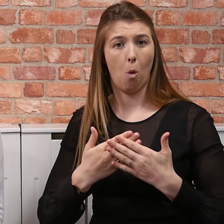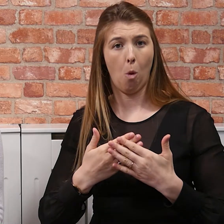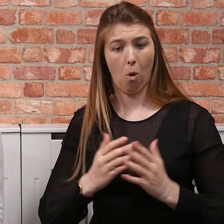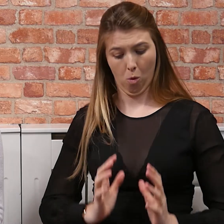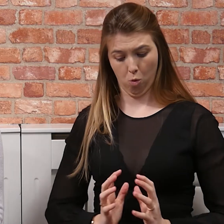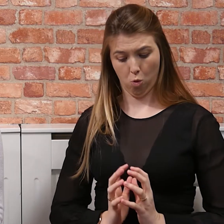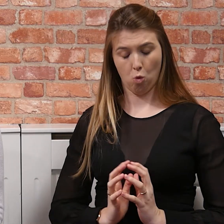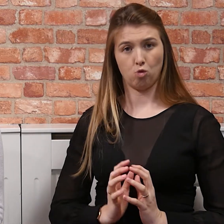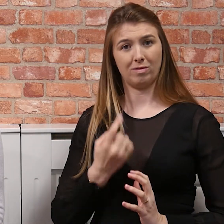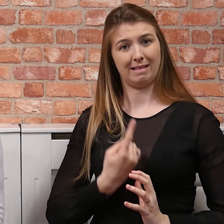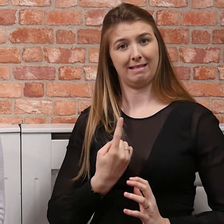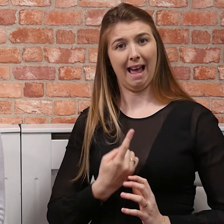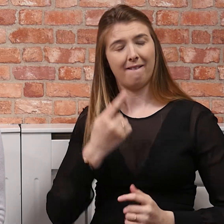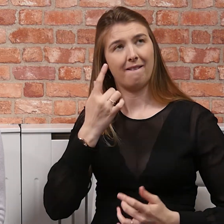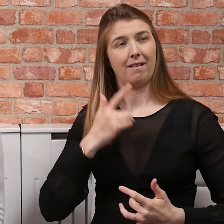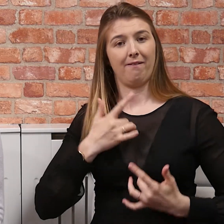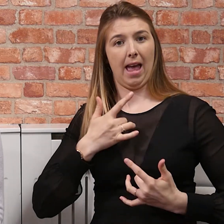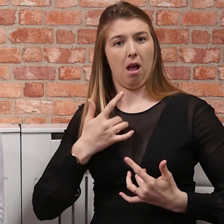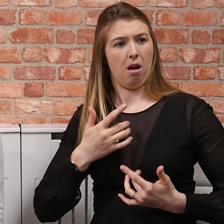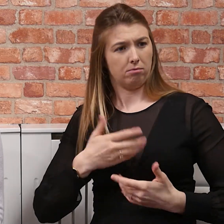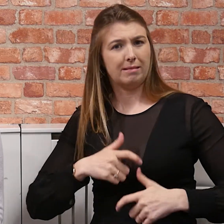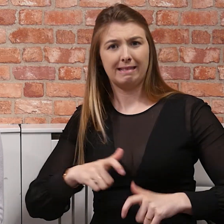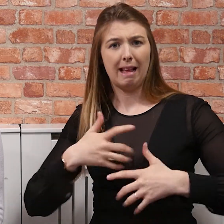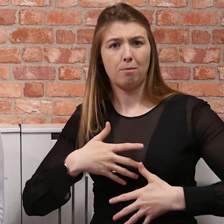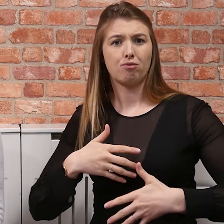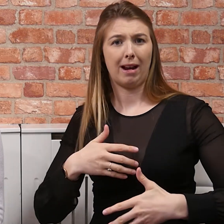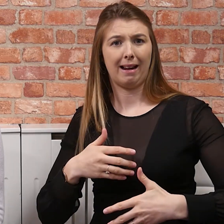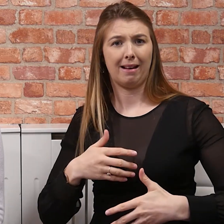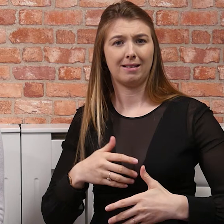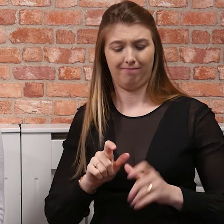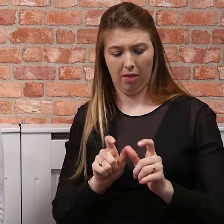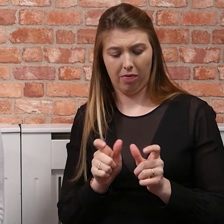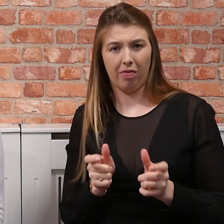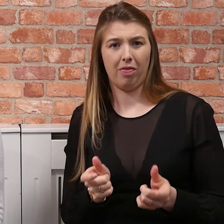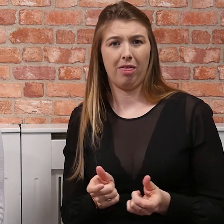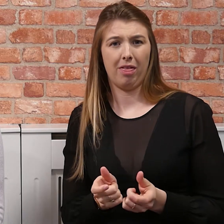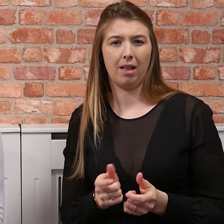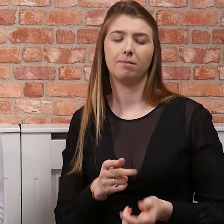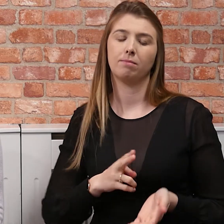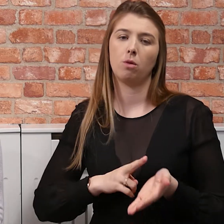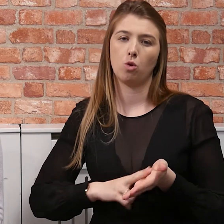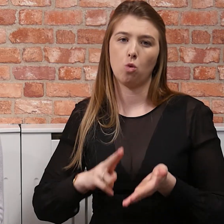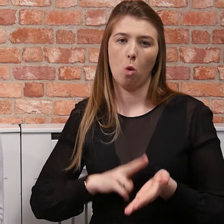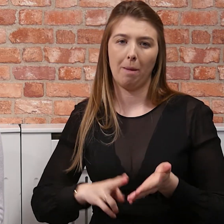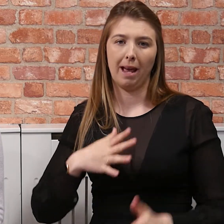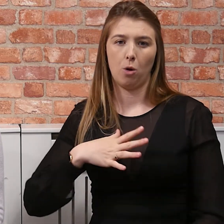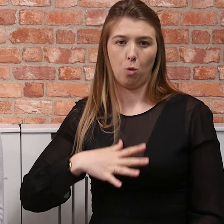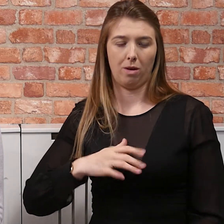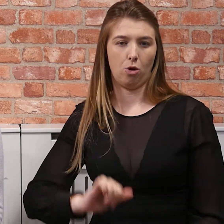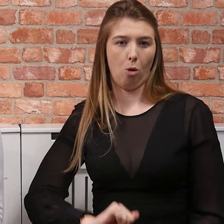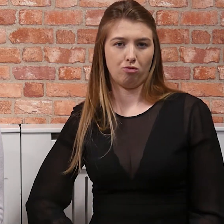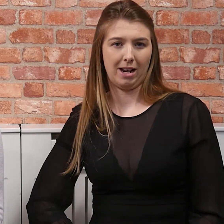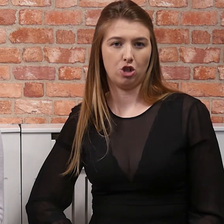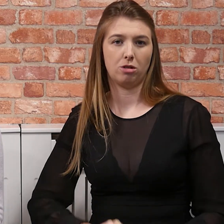developing. That kind of pregnancy loss usually needs an operation, and then also follow-up.